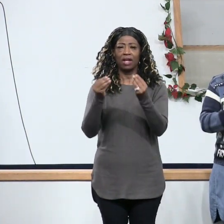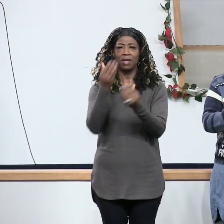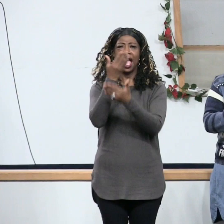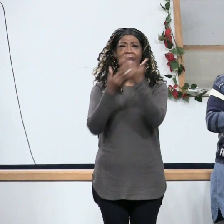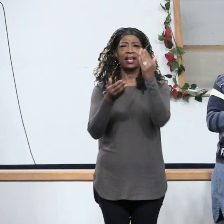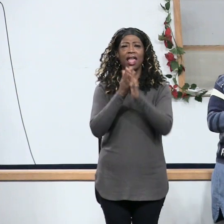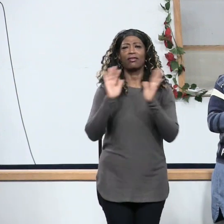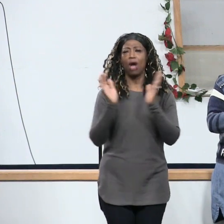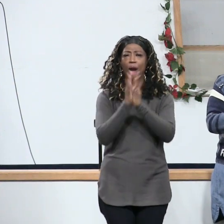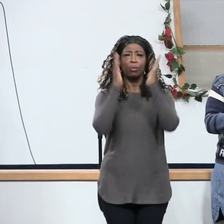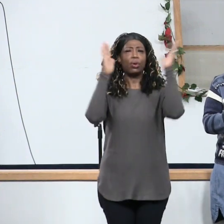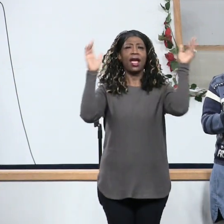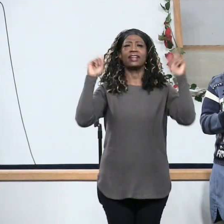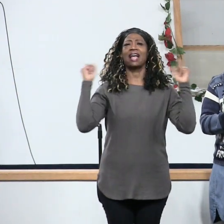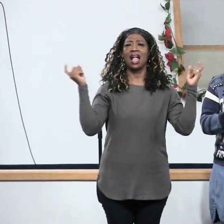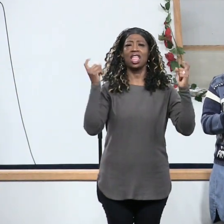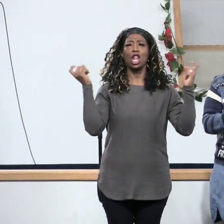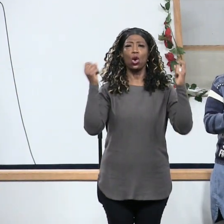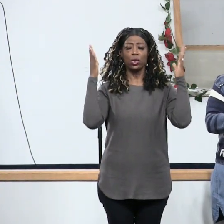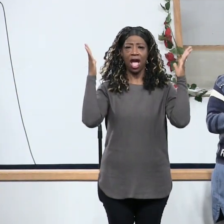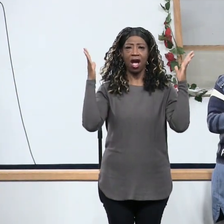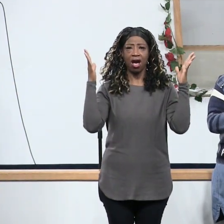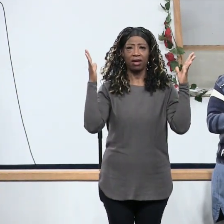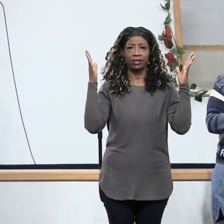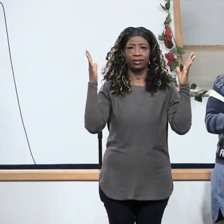clap of praise. Hallelujah.